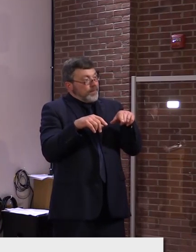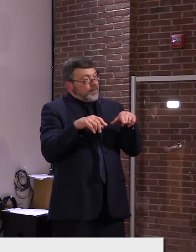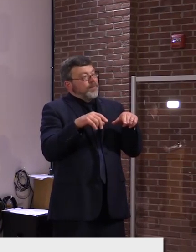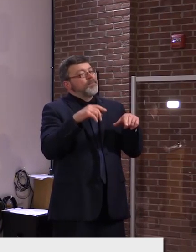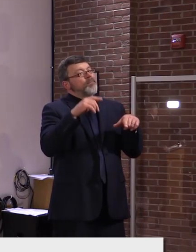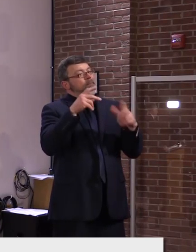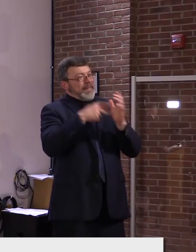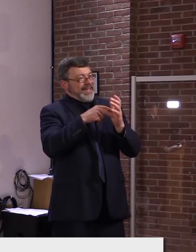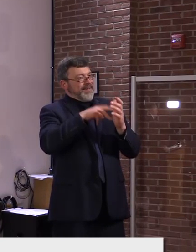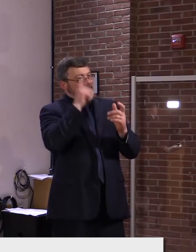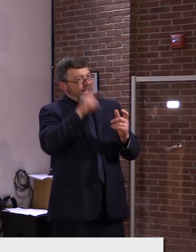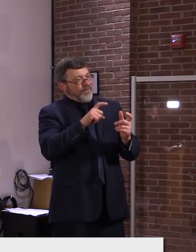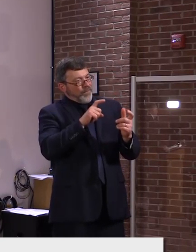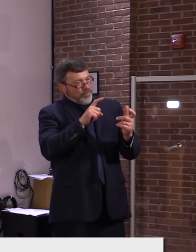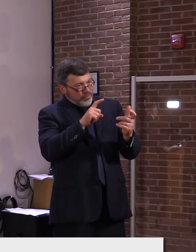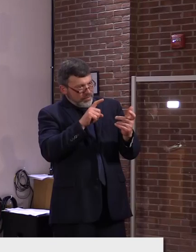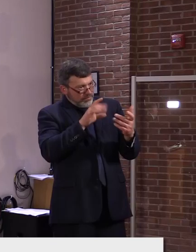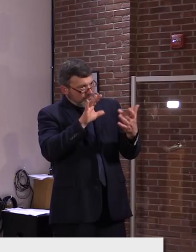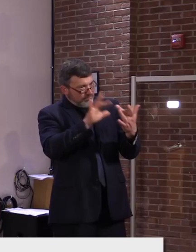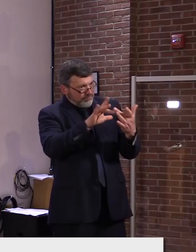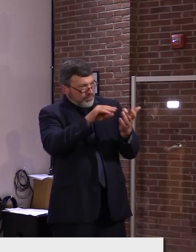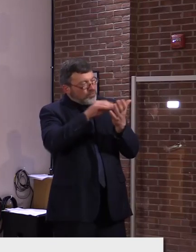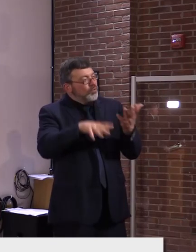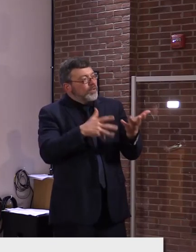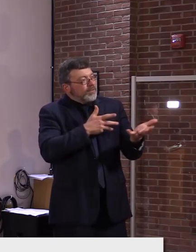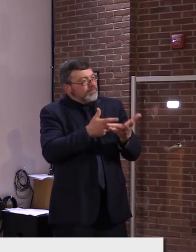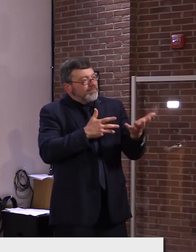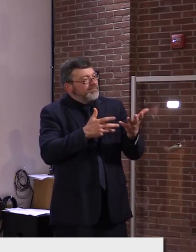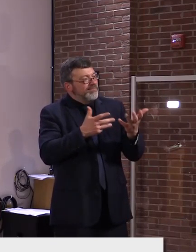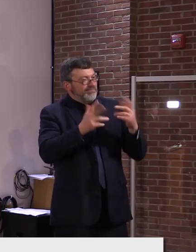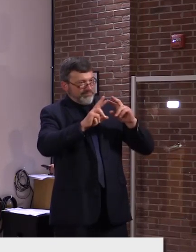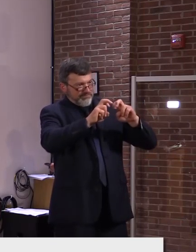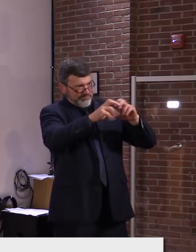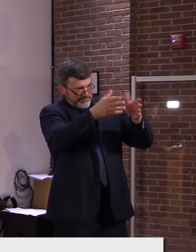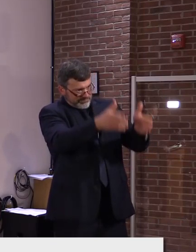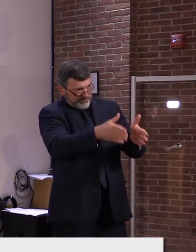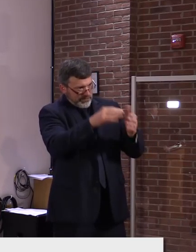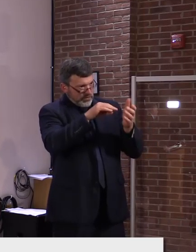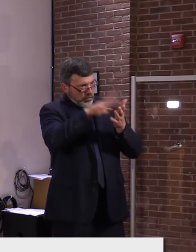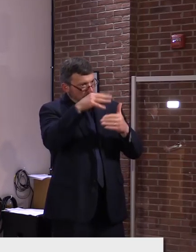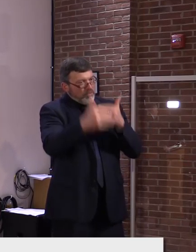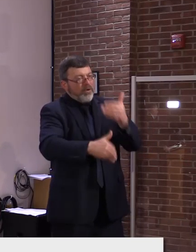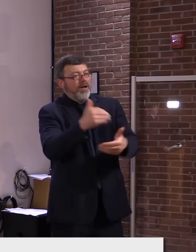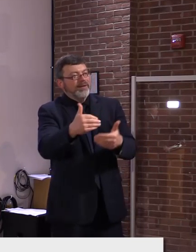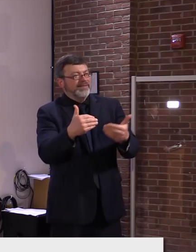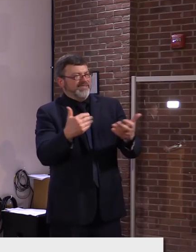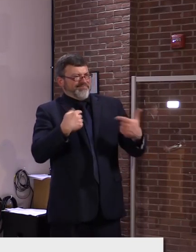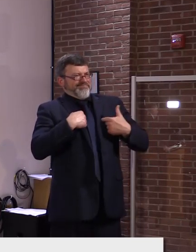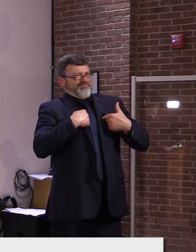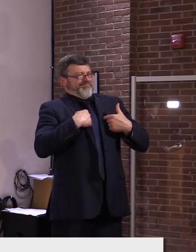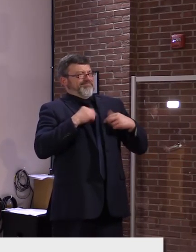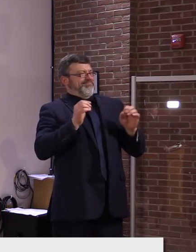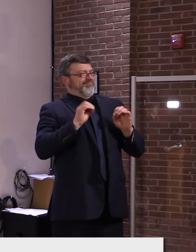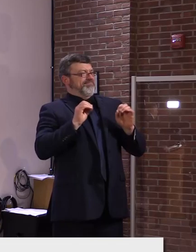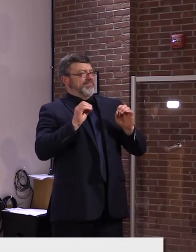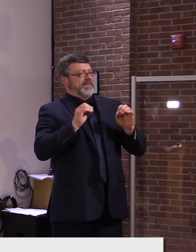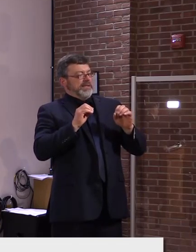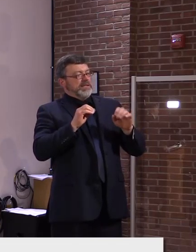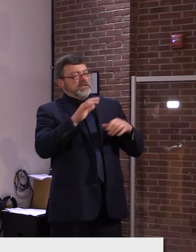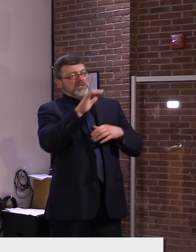priority is, you know, really ending the year on a celebratory note, engaging with our students over the summer so we can start to